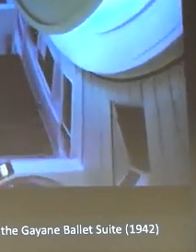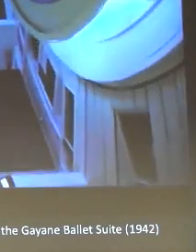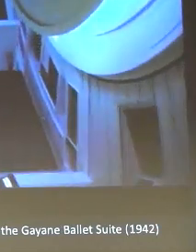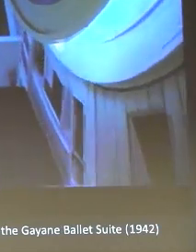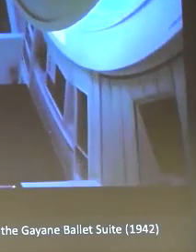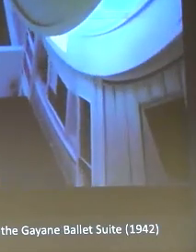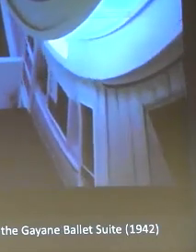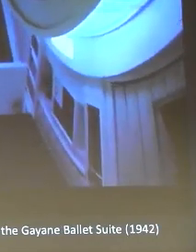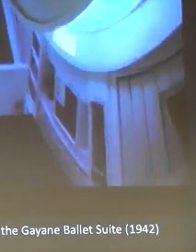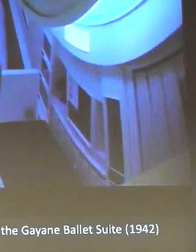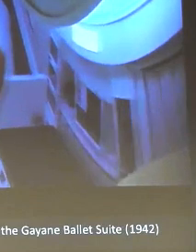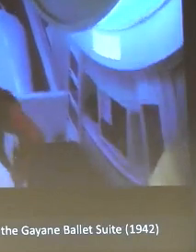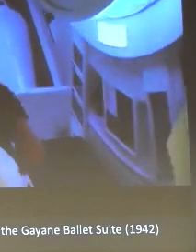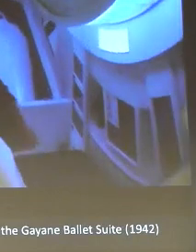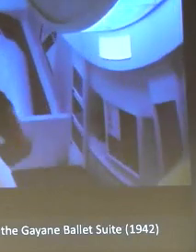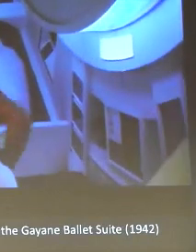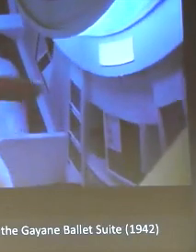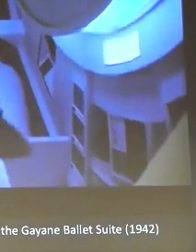fueled